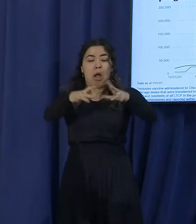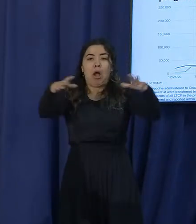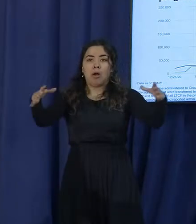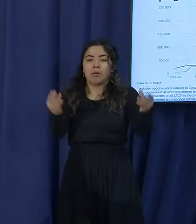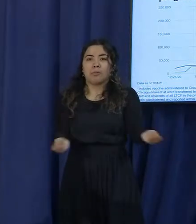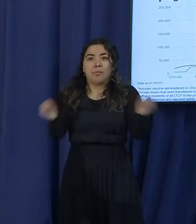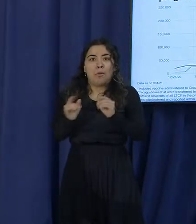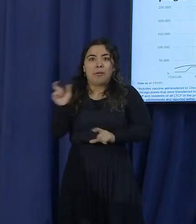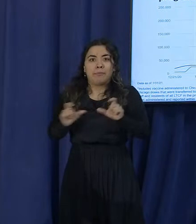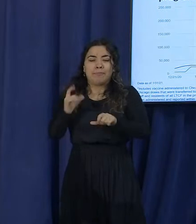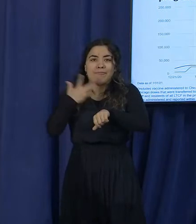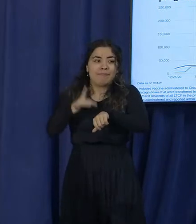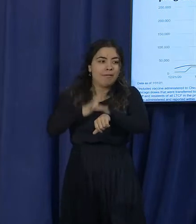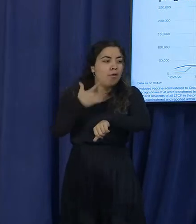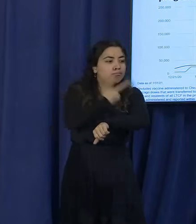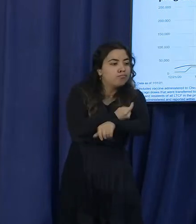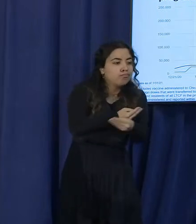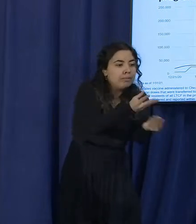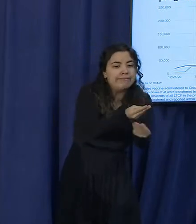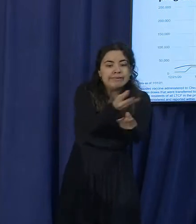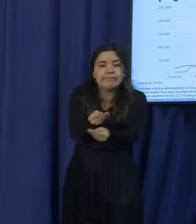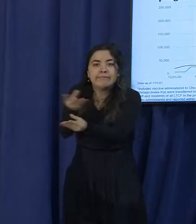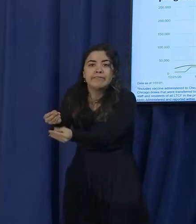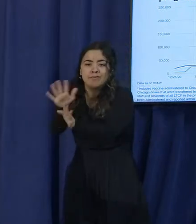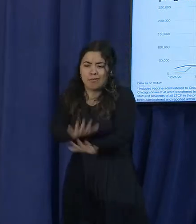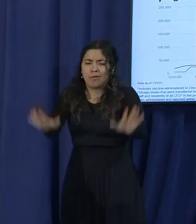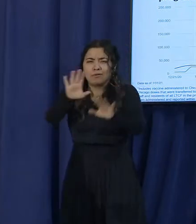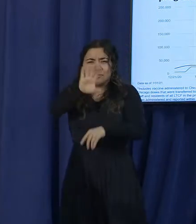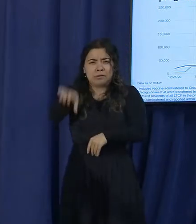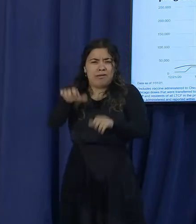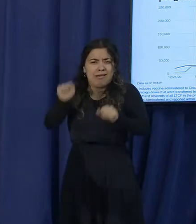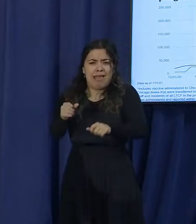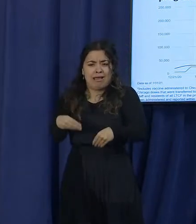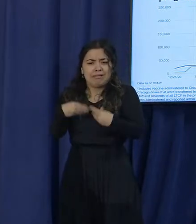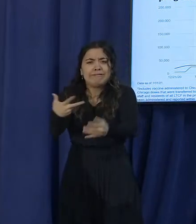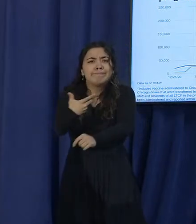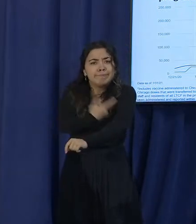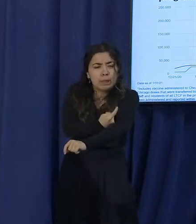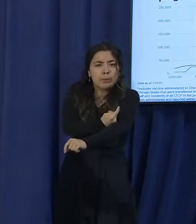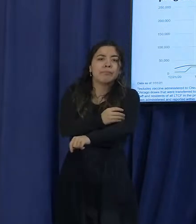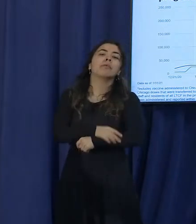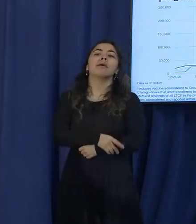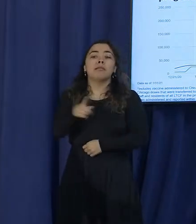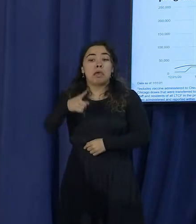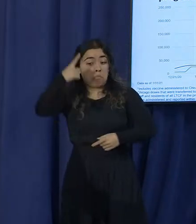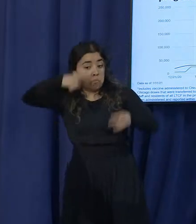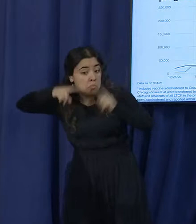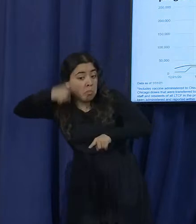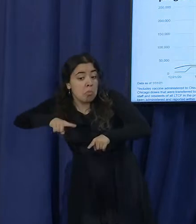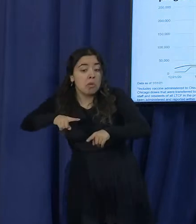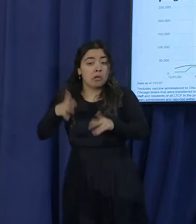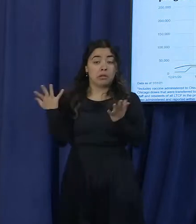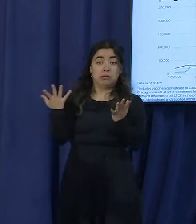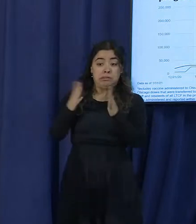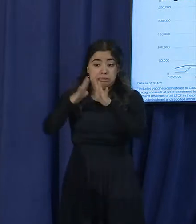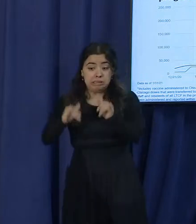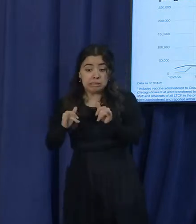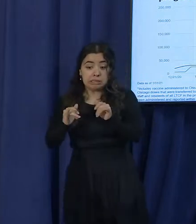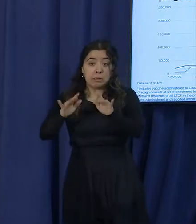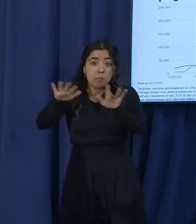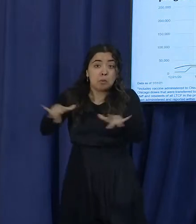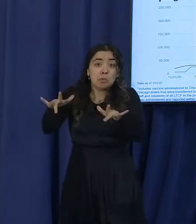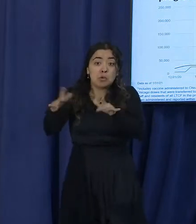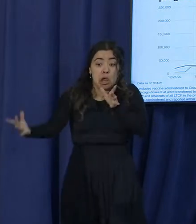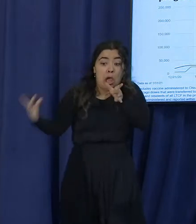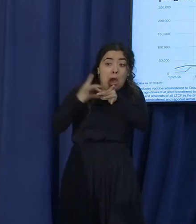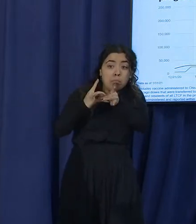of providers now across Chicago that are able to administer vaccine. As they come on board, they get their systems going, we get their computers